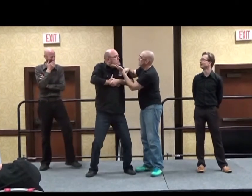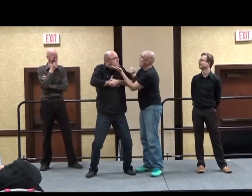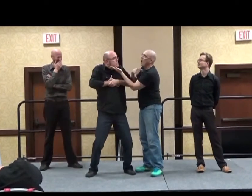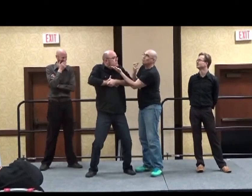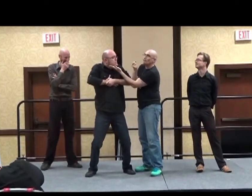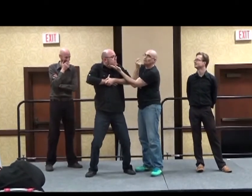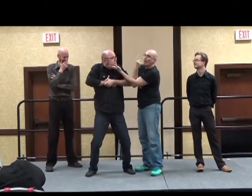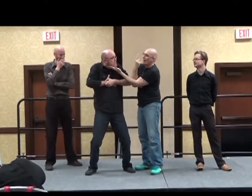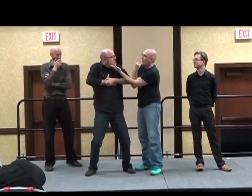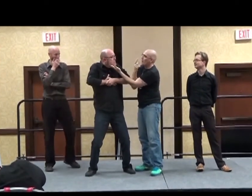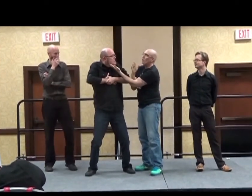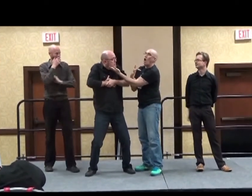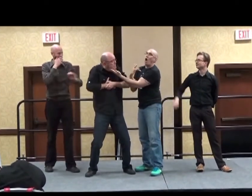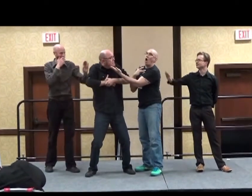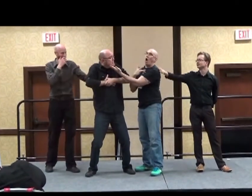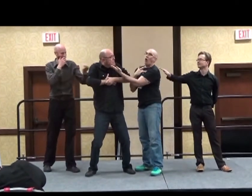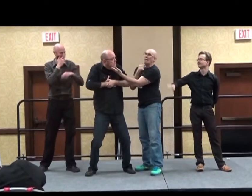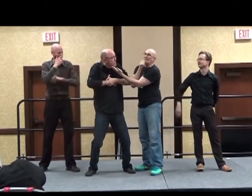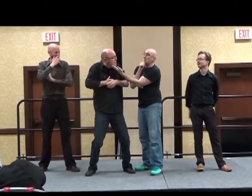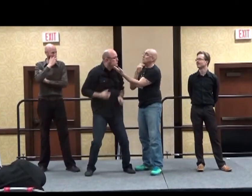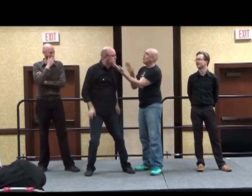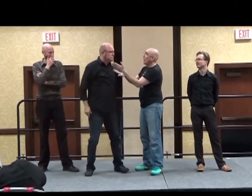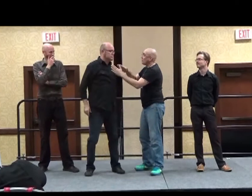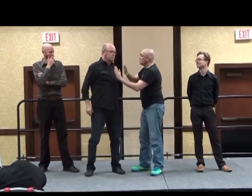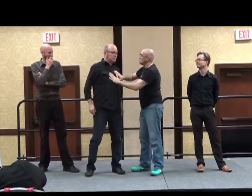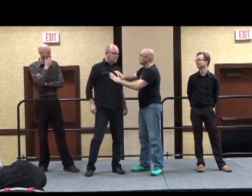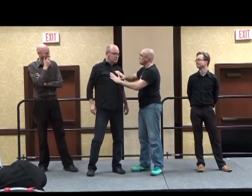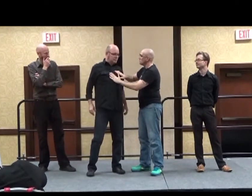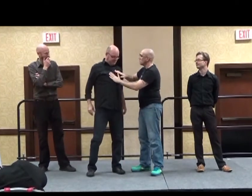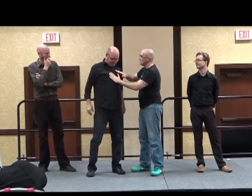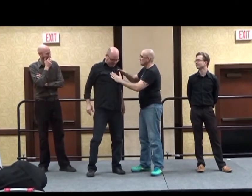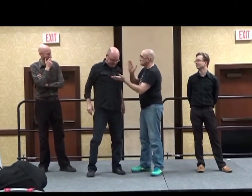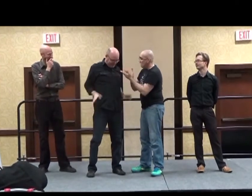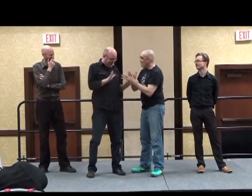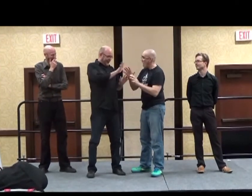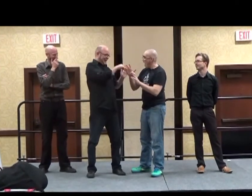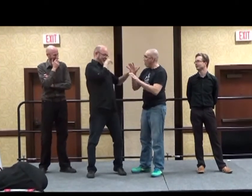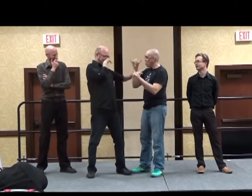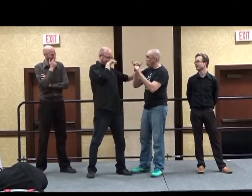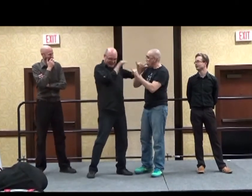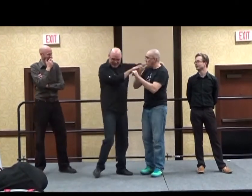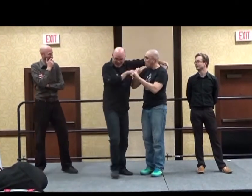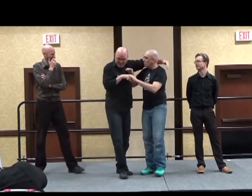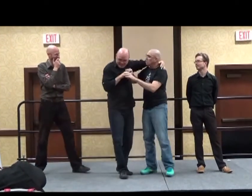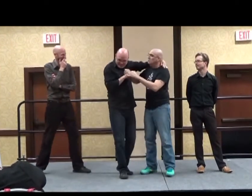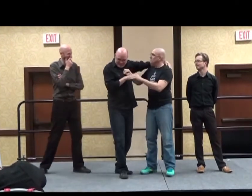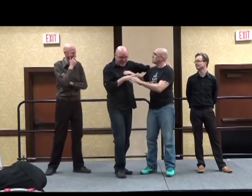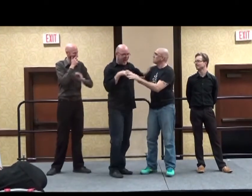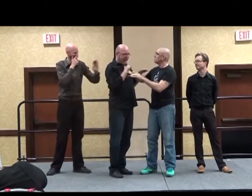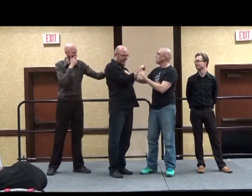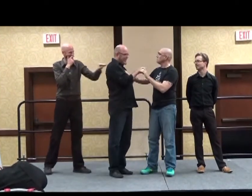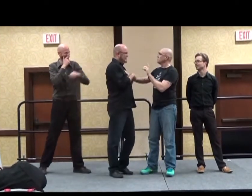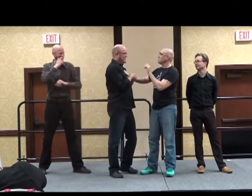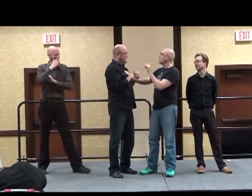okay. It's all right. I understand. I understand everything that's happening with your heart. Stop being ridiculous. Stop